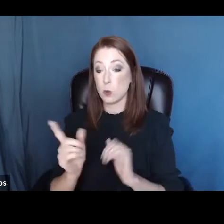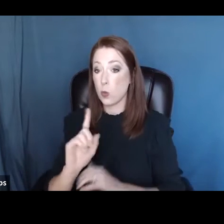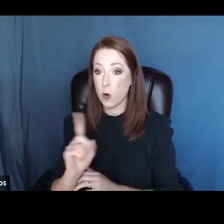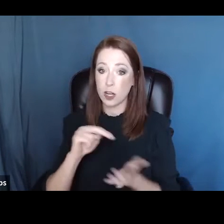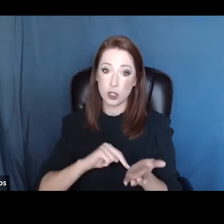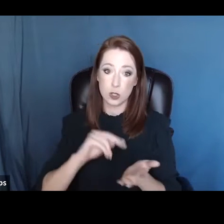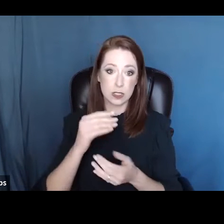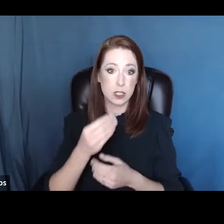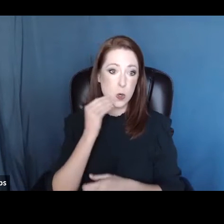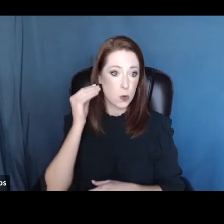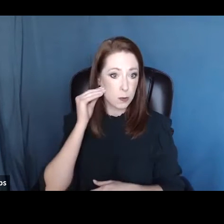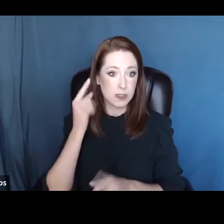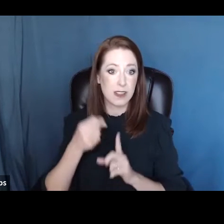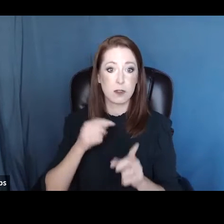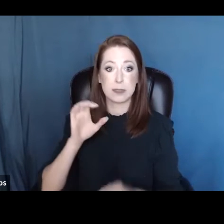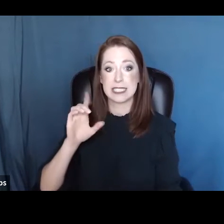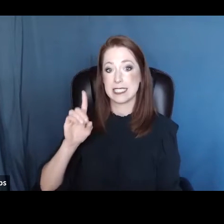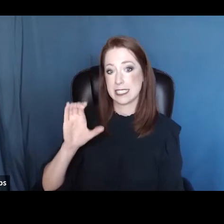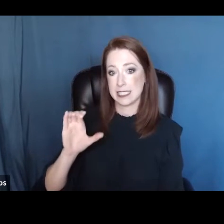and Centers for Medicaid Services.